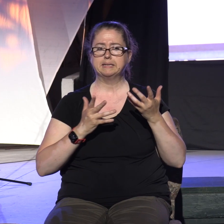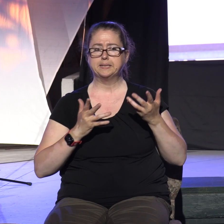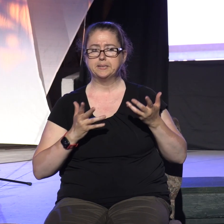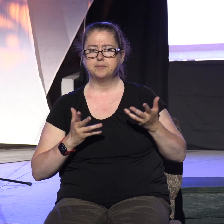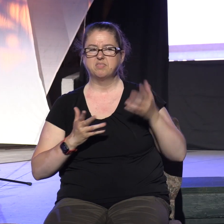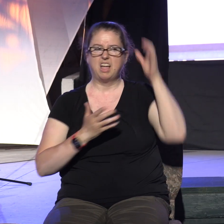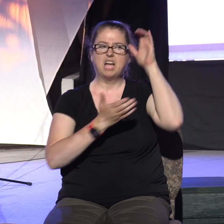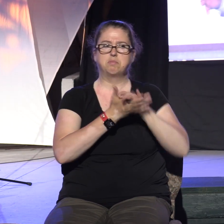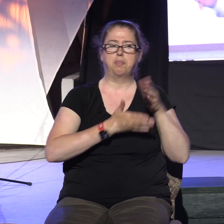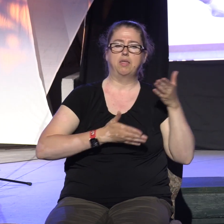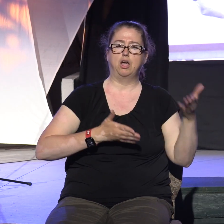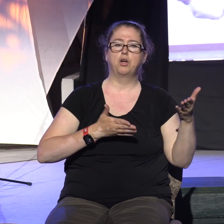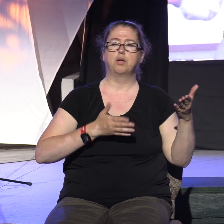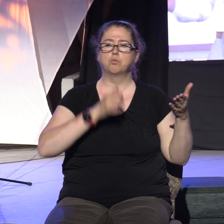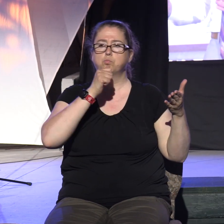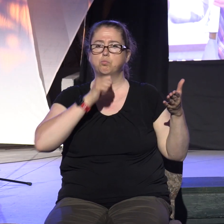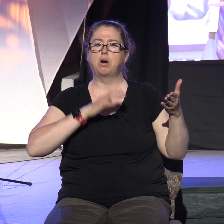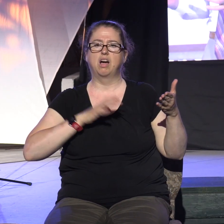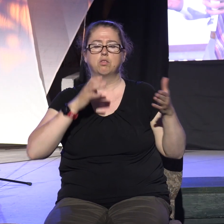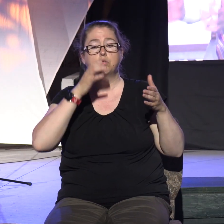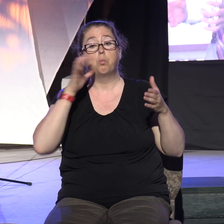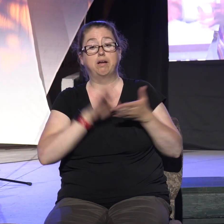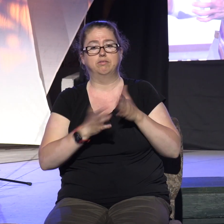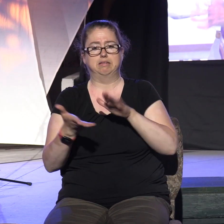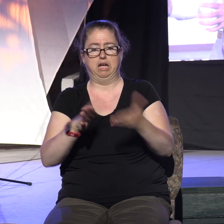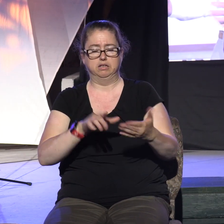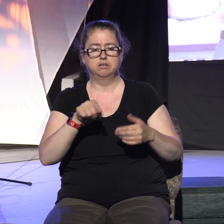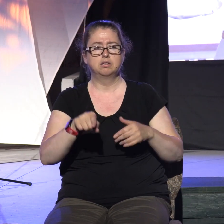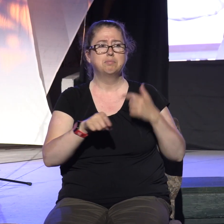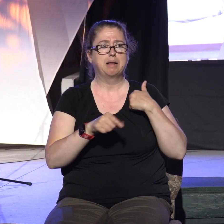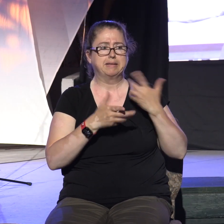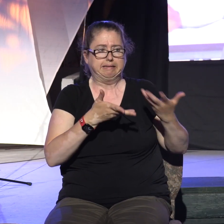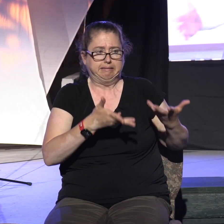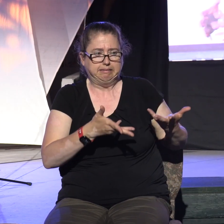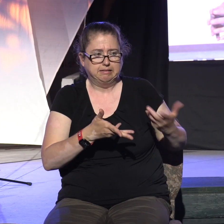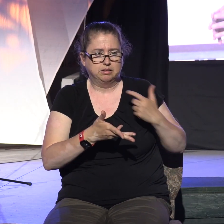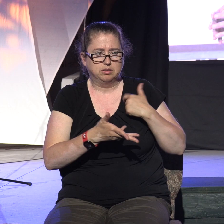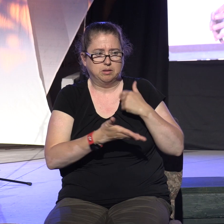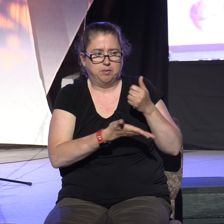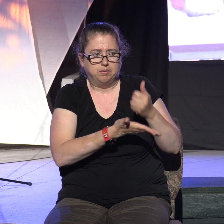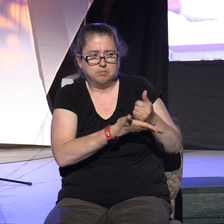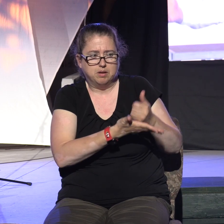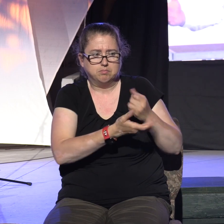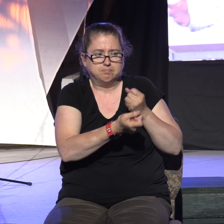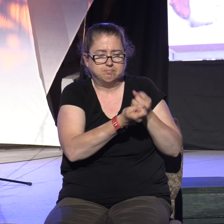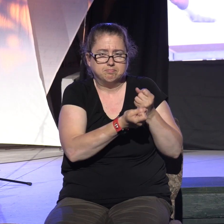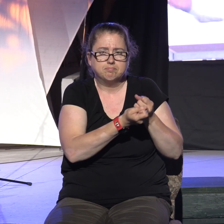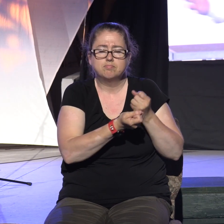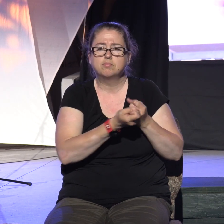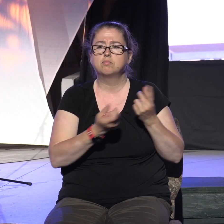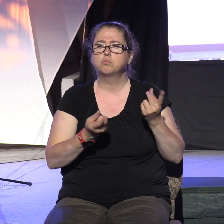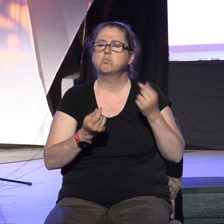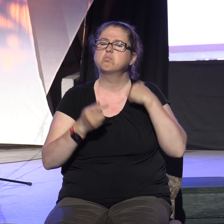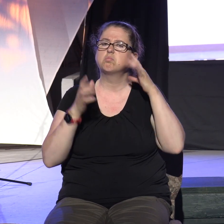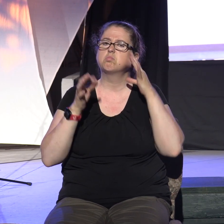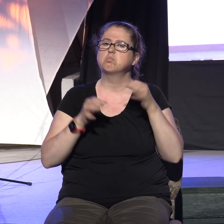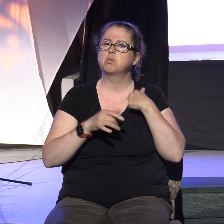I'll just stay here for at least a few minutes. And I dropped my gaze, and I noticed that one last time,